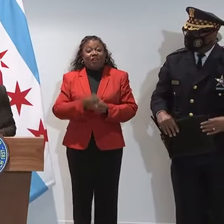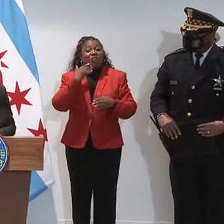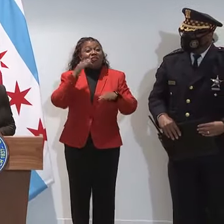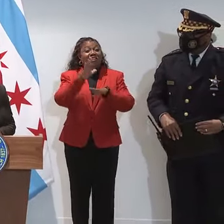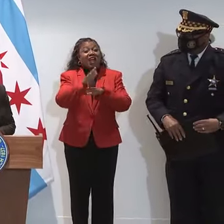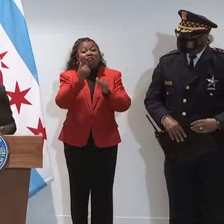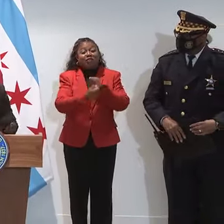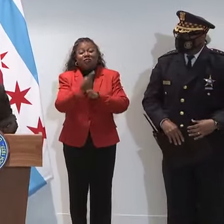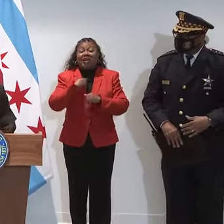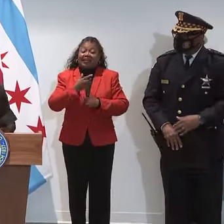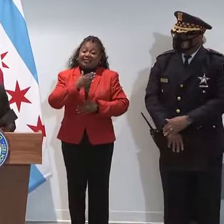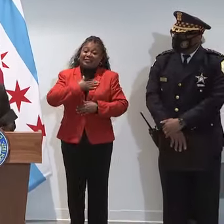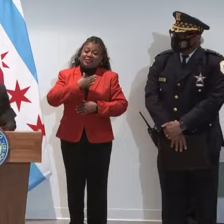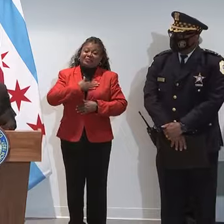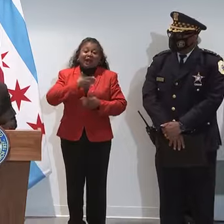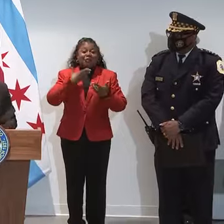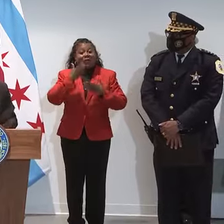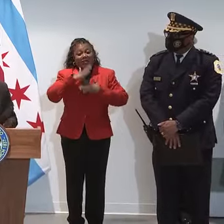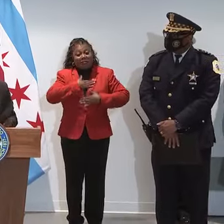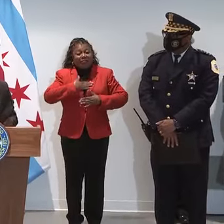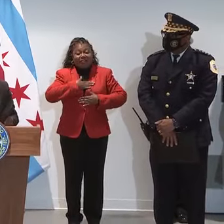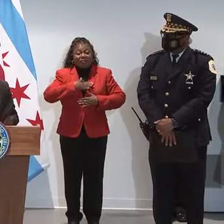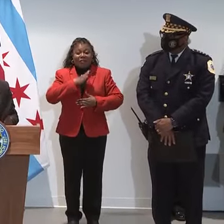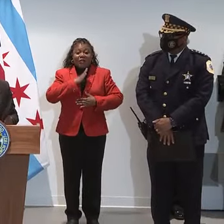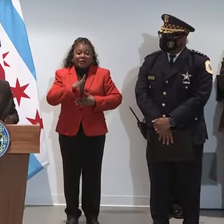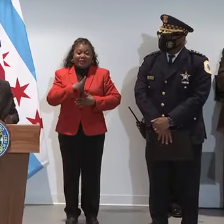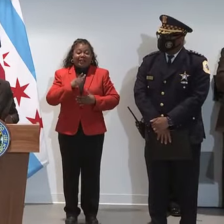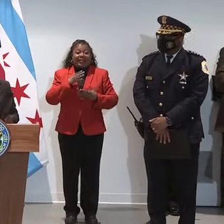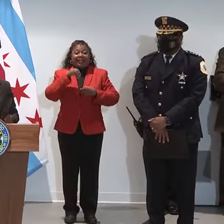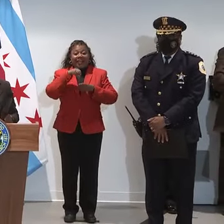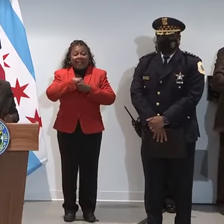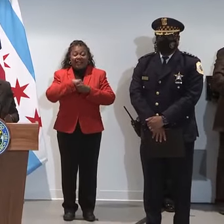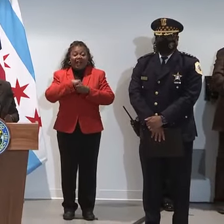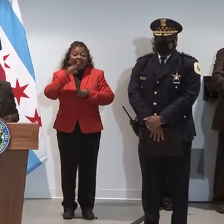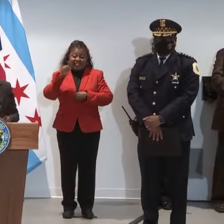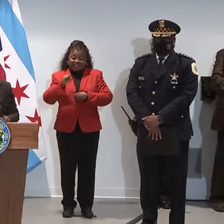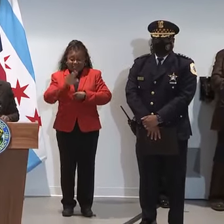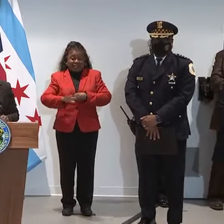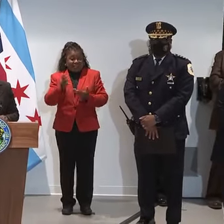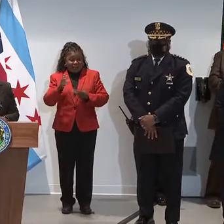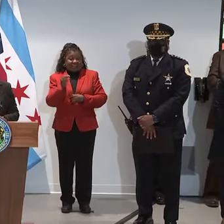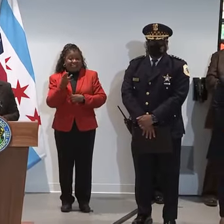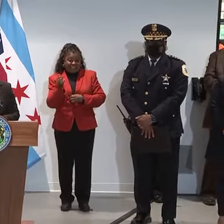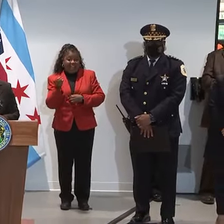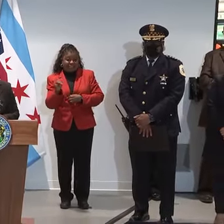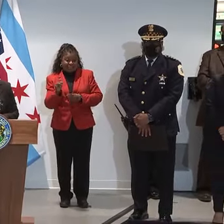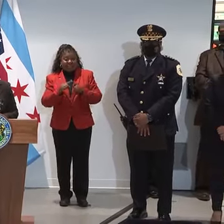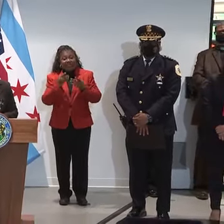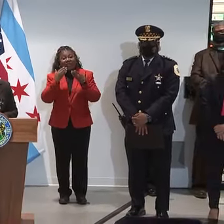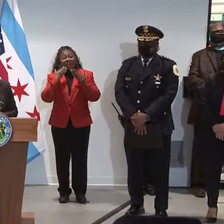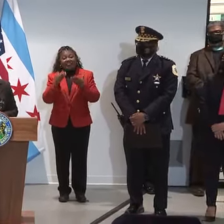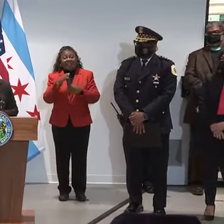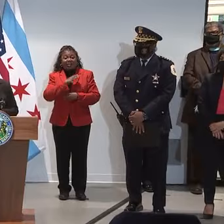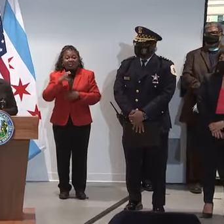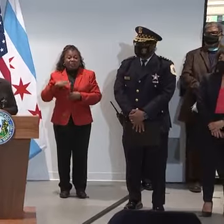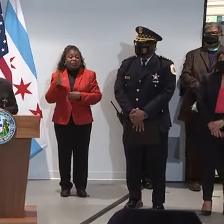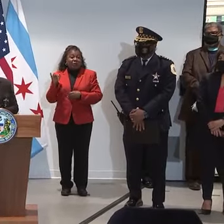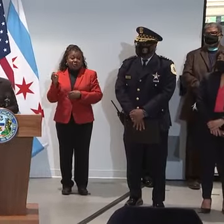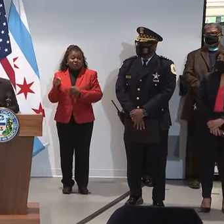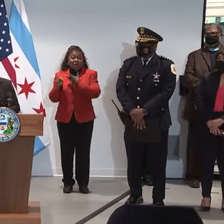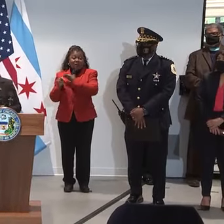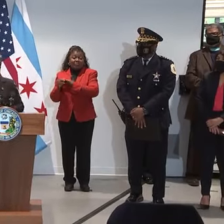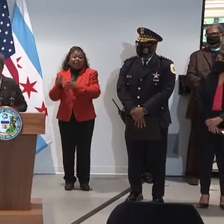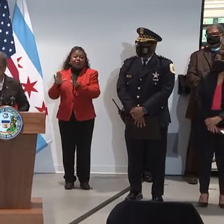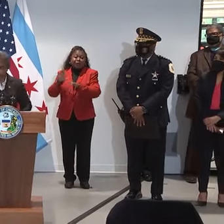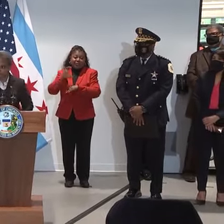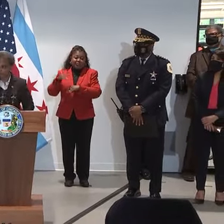Good afternoon, everyone. It's my great pleasure to be on the South Side here in Chatham. I want to thank Commissioner Brown of